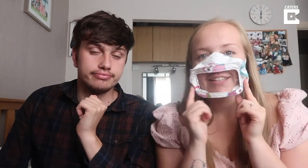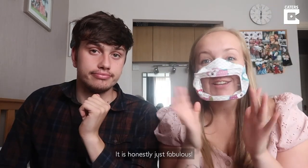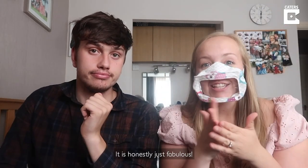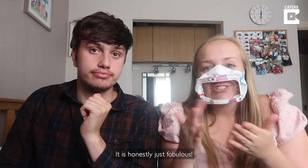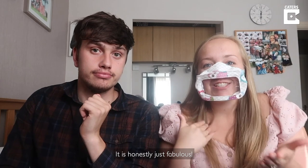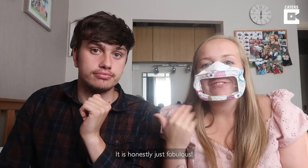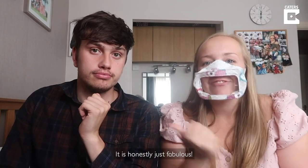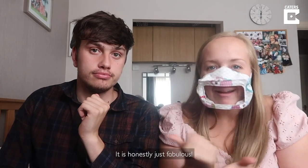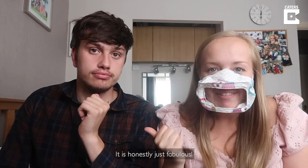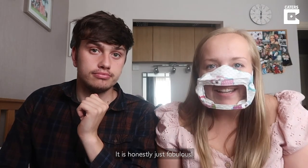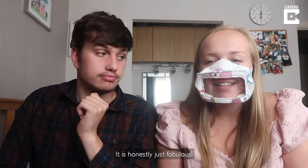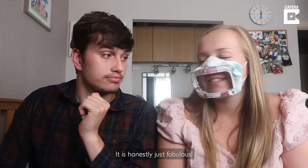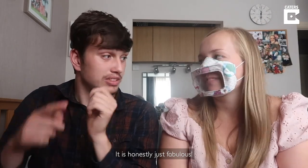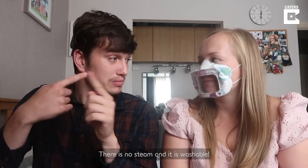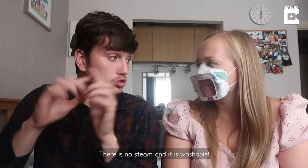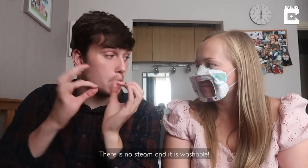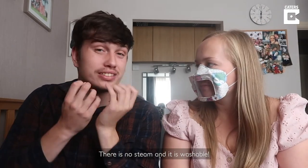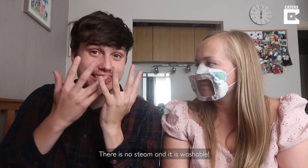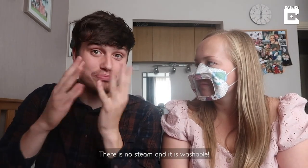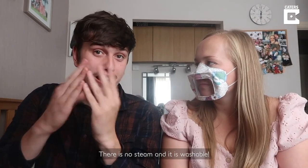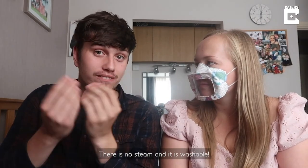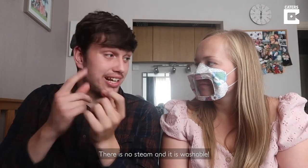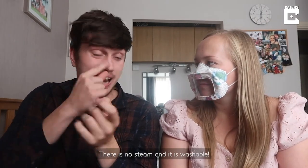So it's just fabulous.